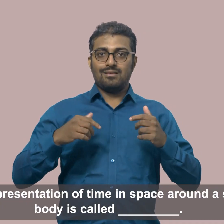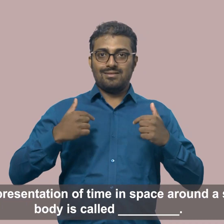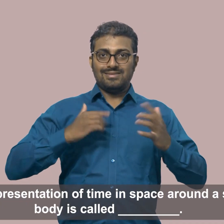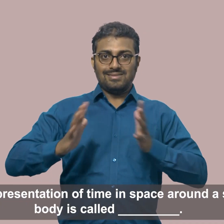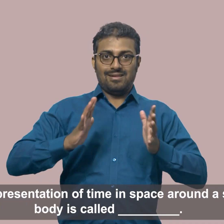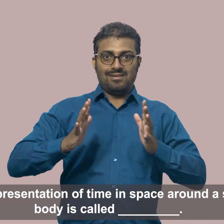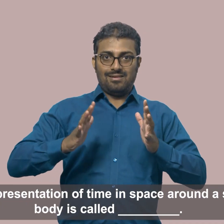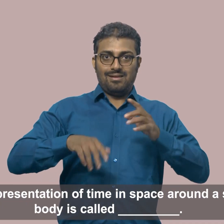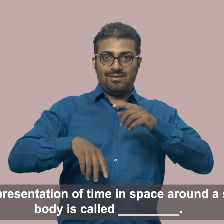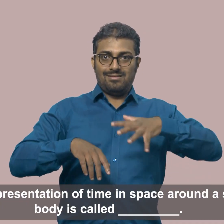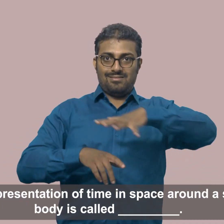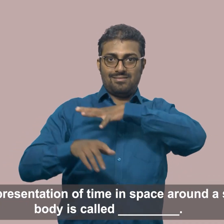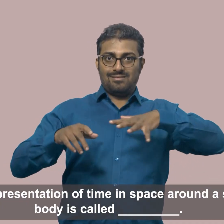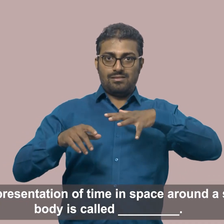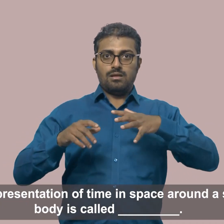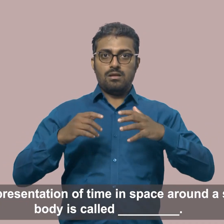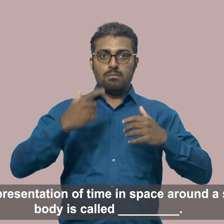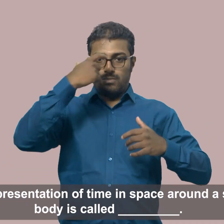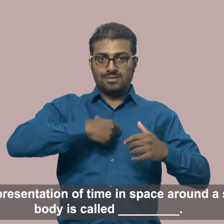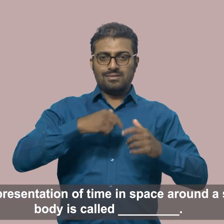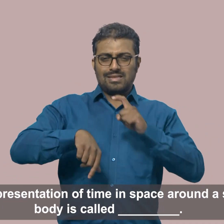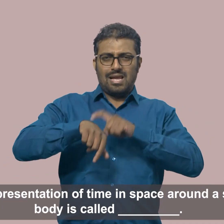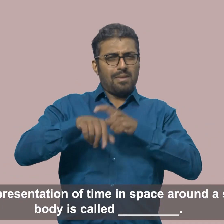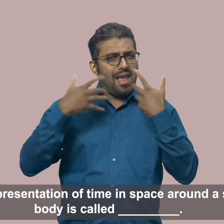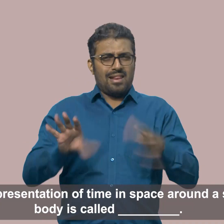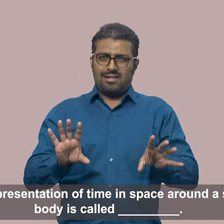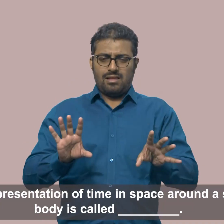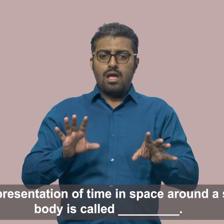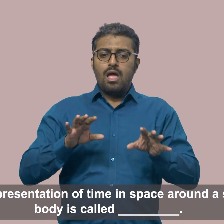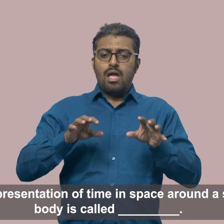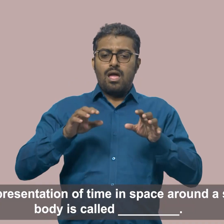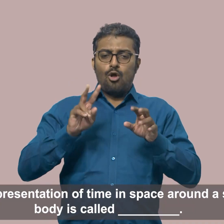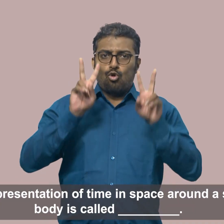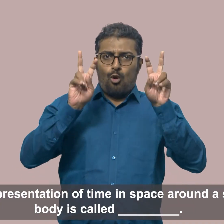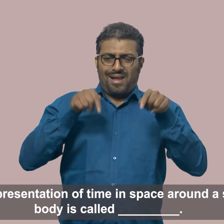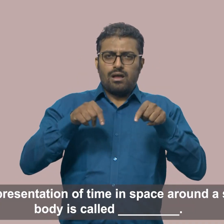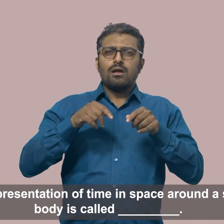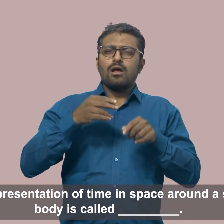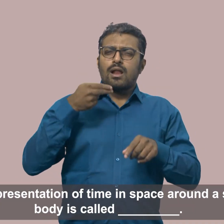in space around a signer's body is called dash.